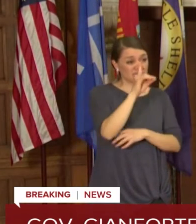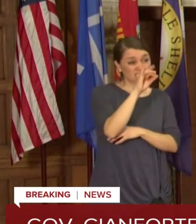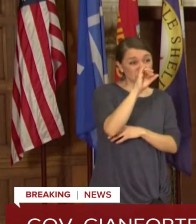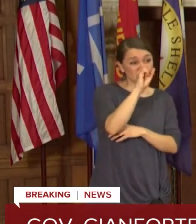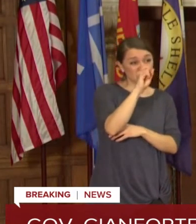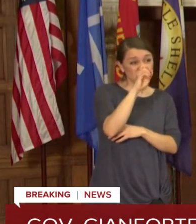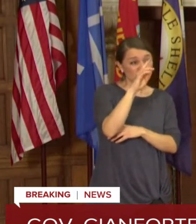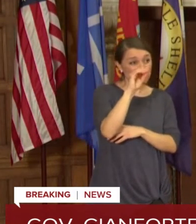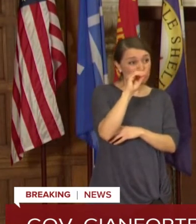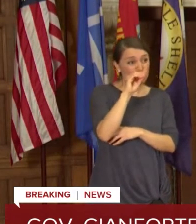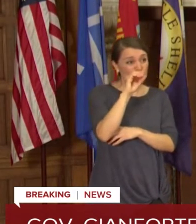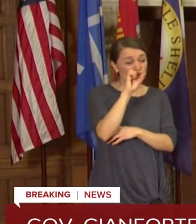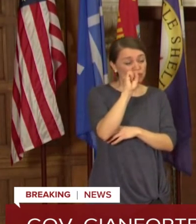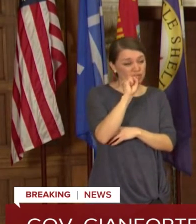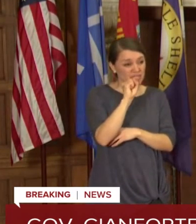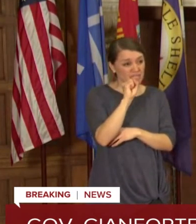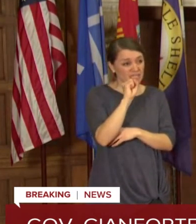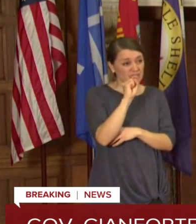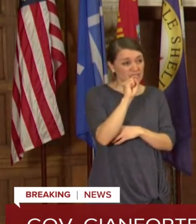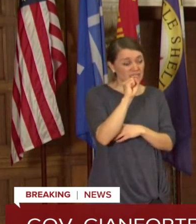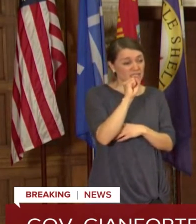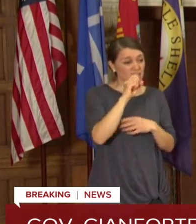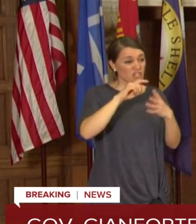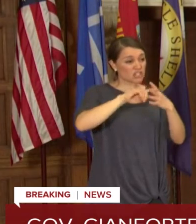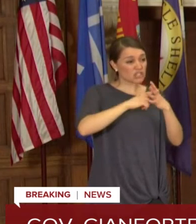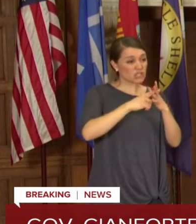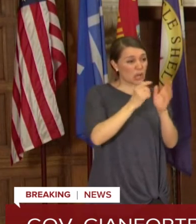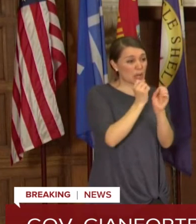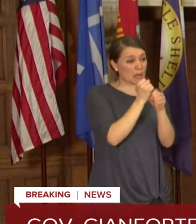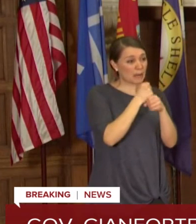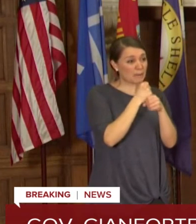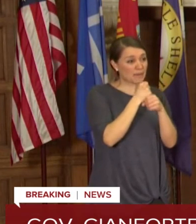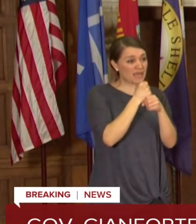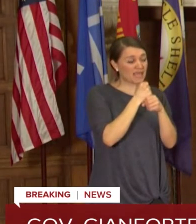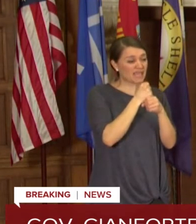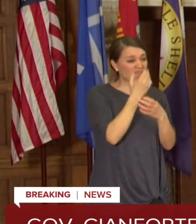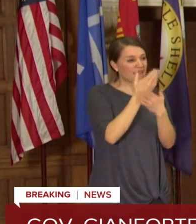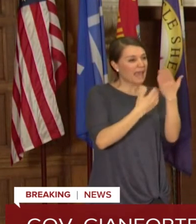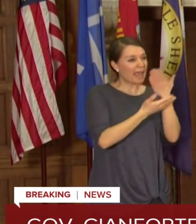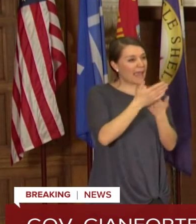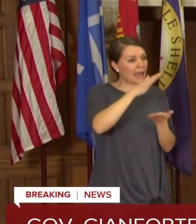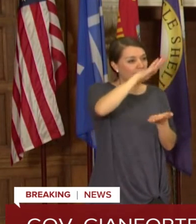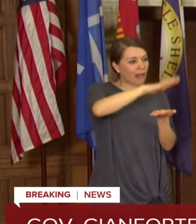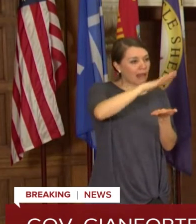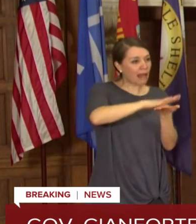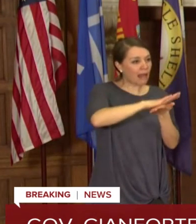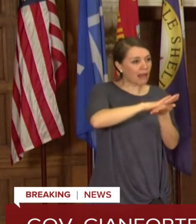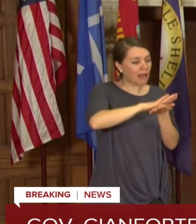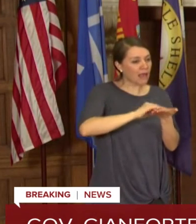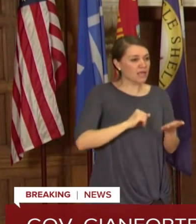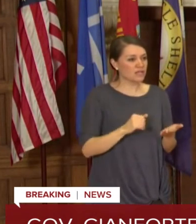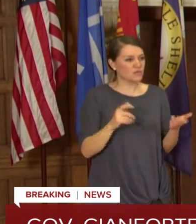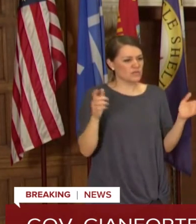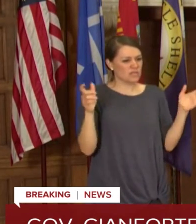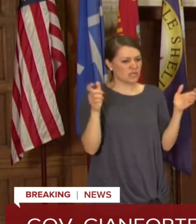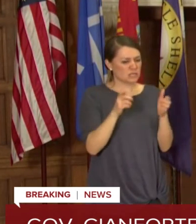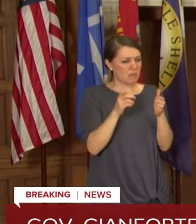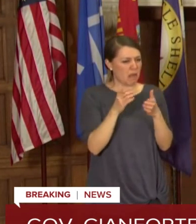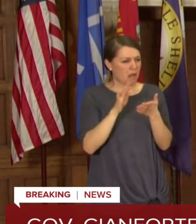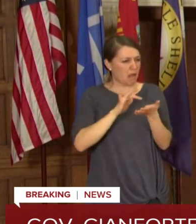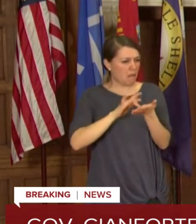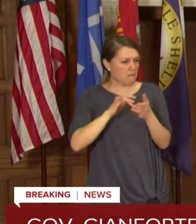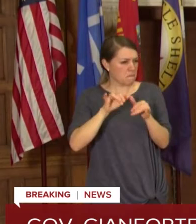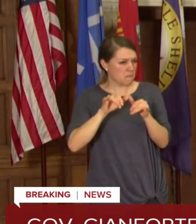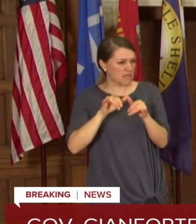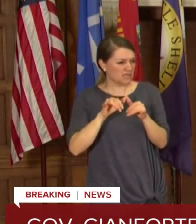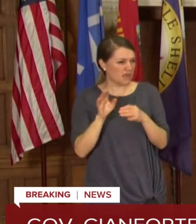Distilleries switched to manufacturing hand sanitizers. We saw small and mid-sized manufacturing